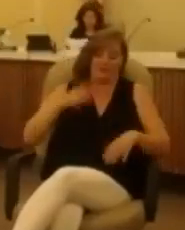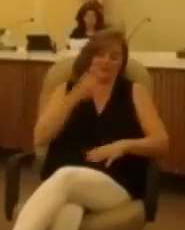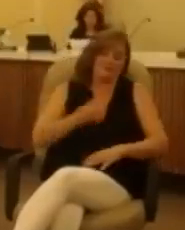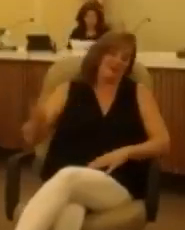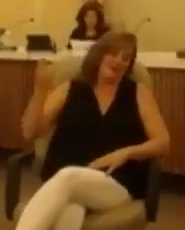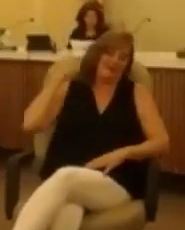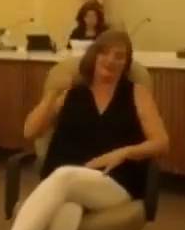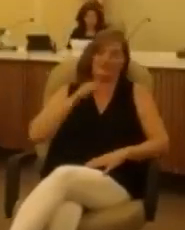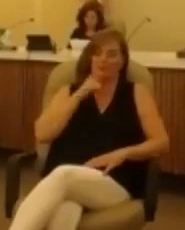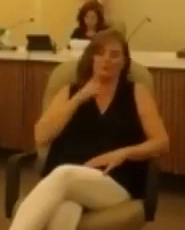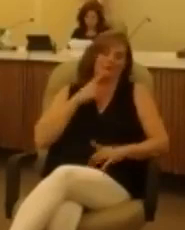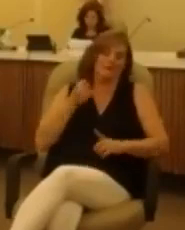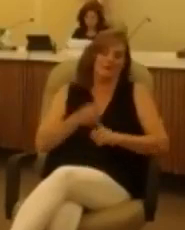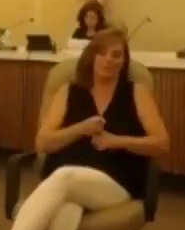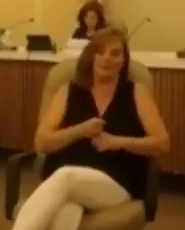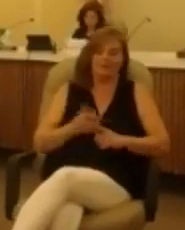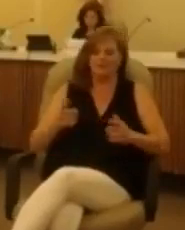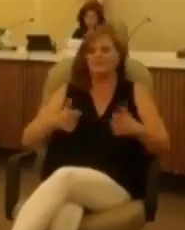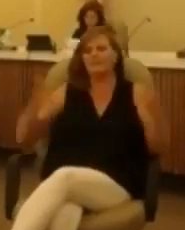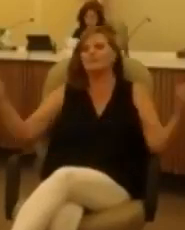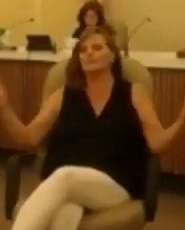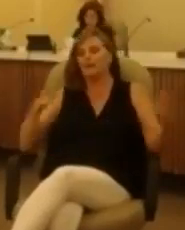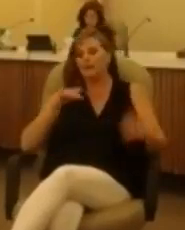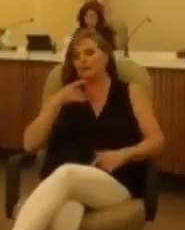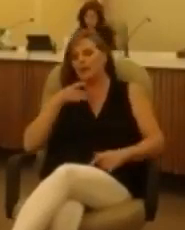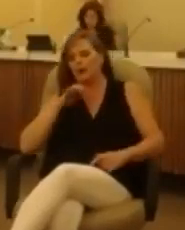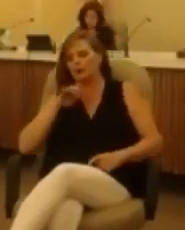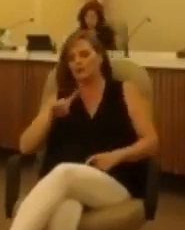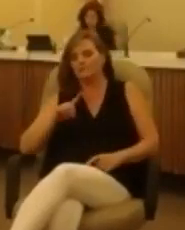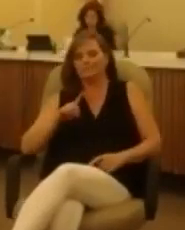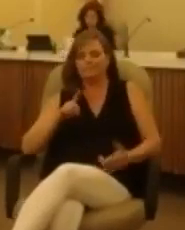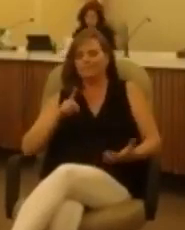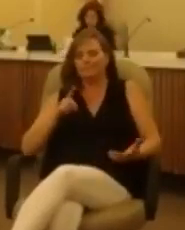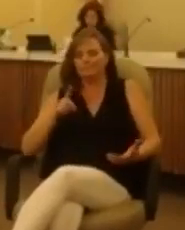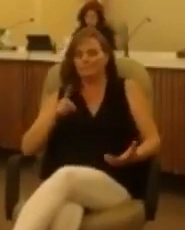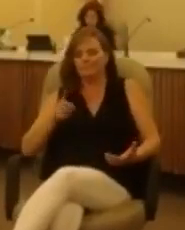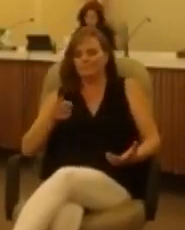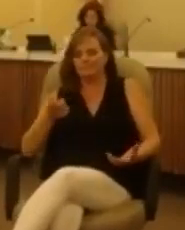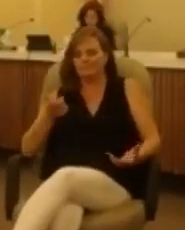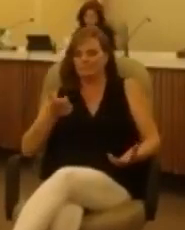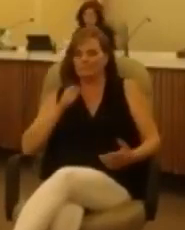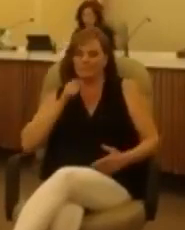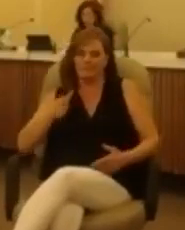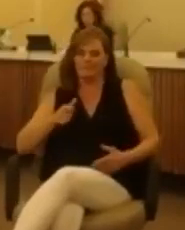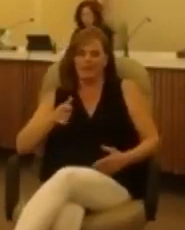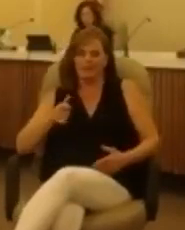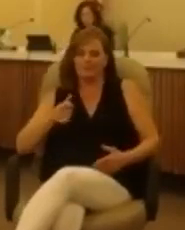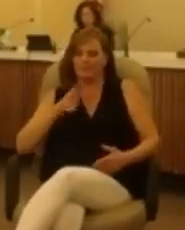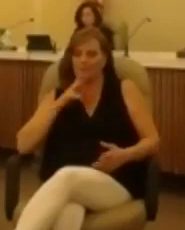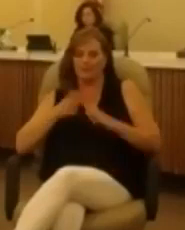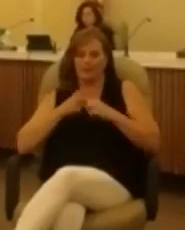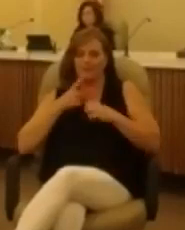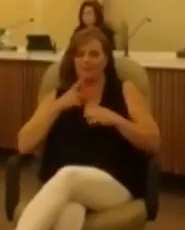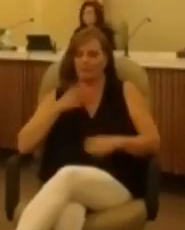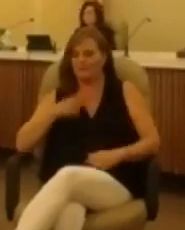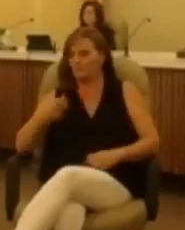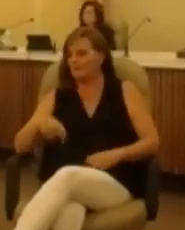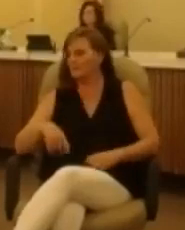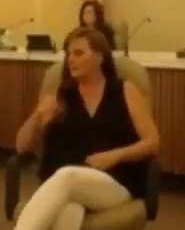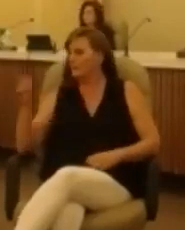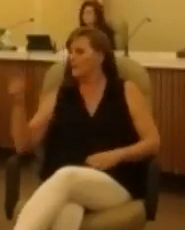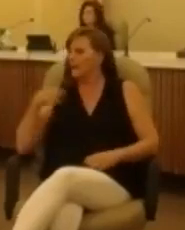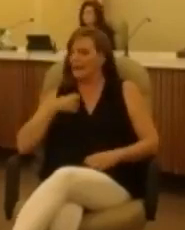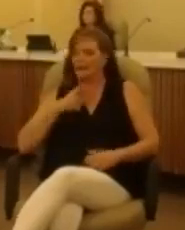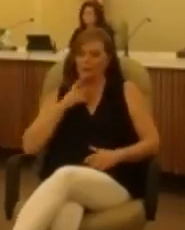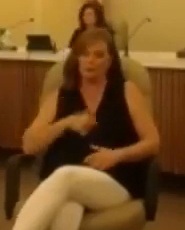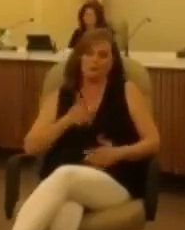impact, it's a sizable yard, has no real impact on the historic site. I know they wish it was in right now.